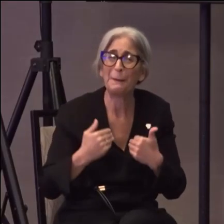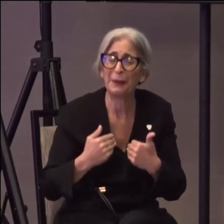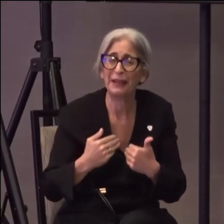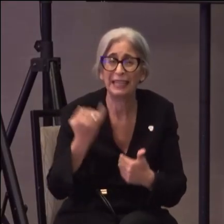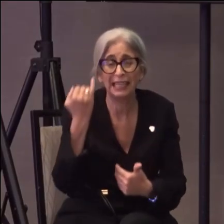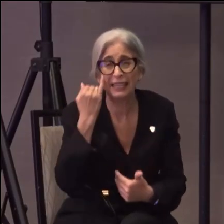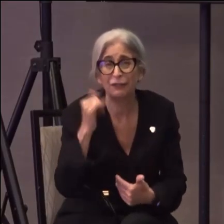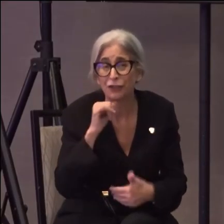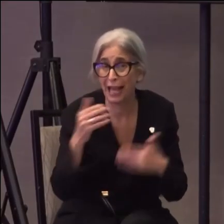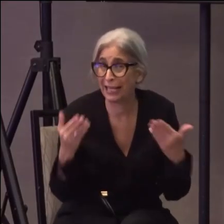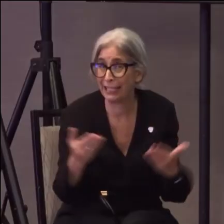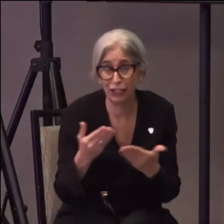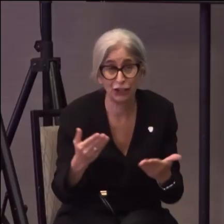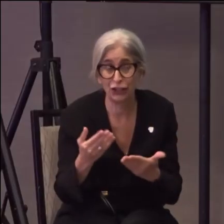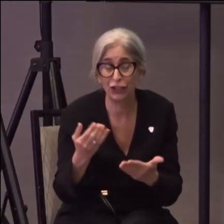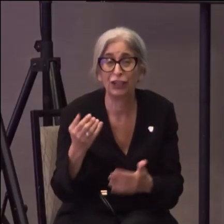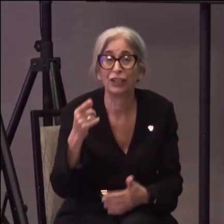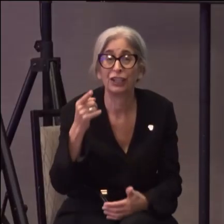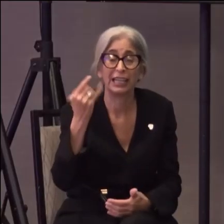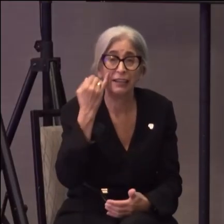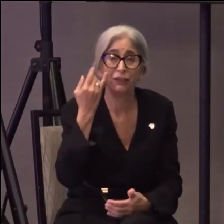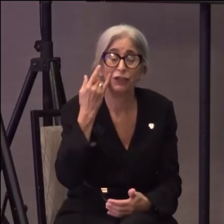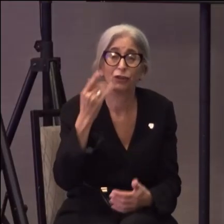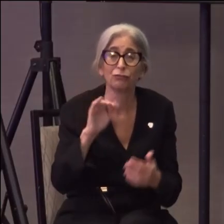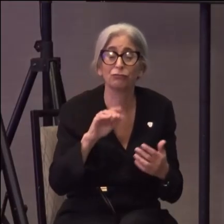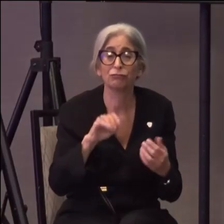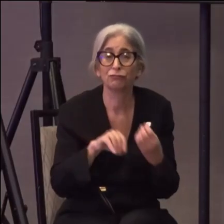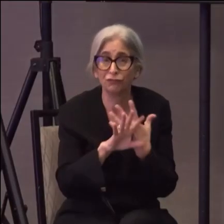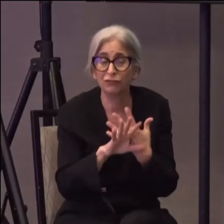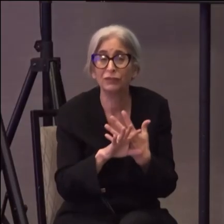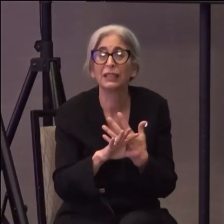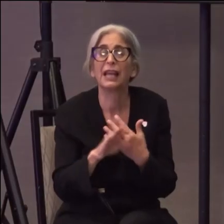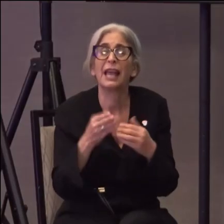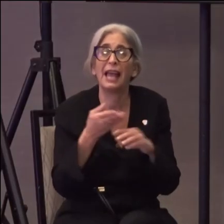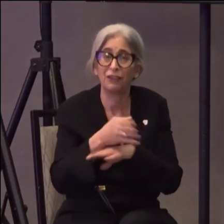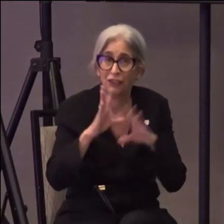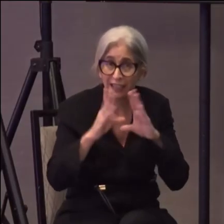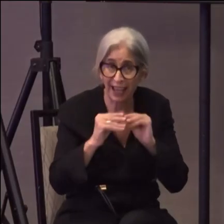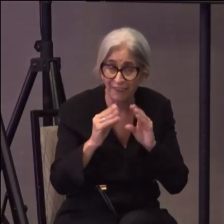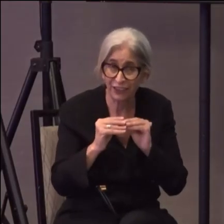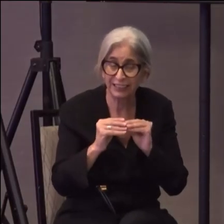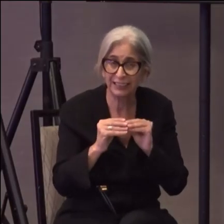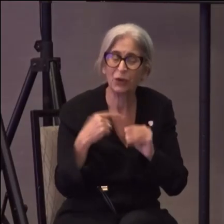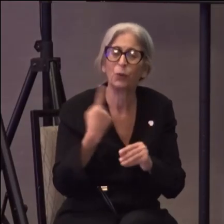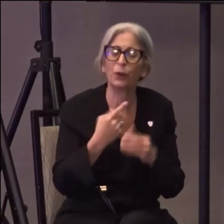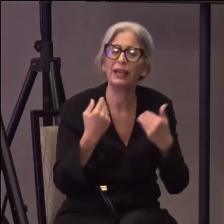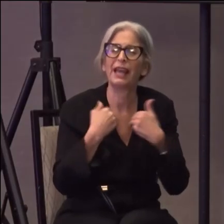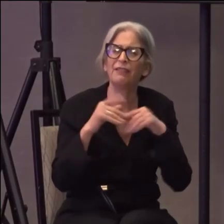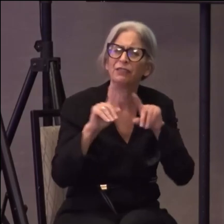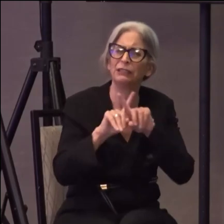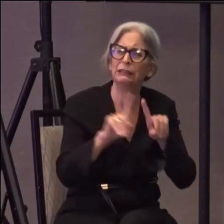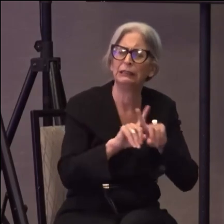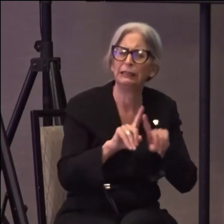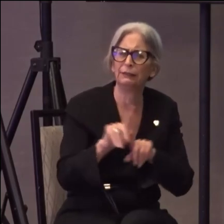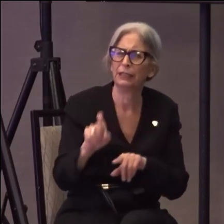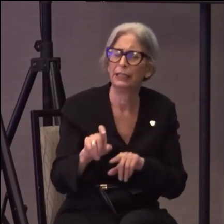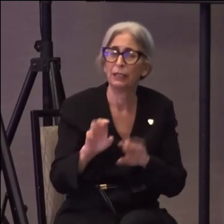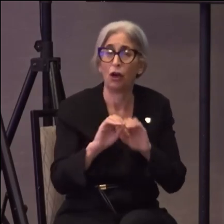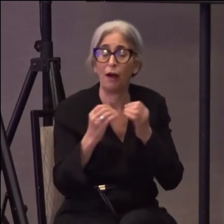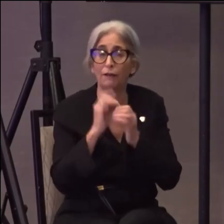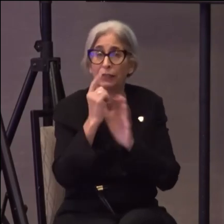if you're not here and if you want to meet us after the conference, we have different means. We have the